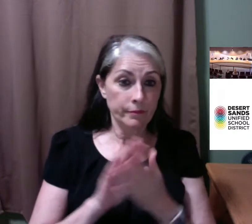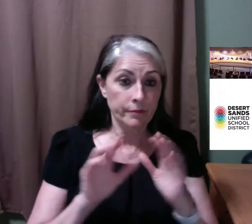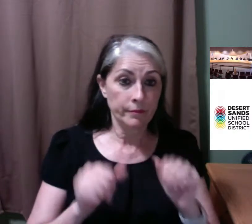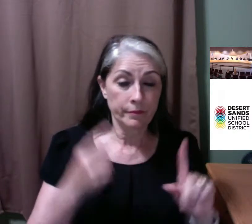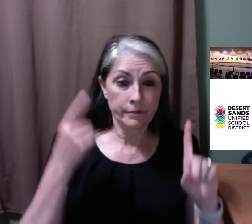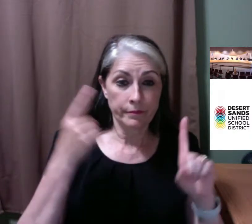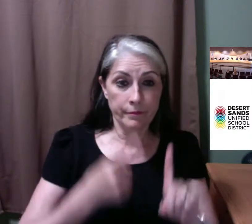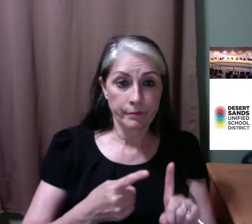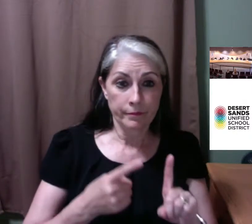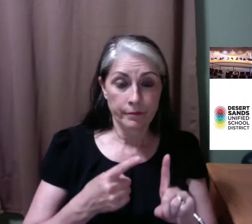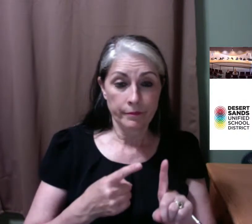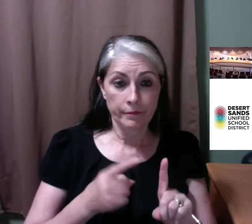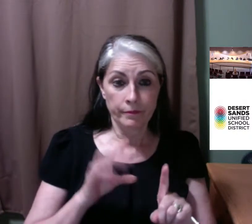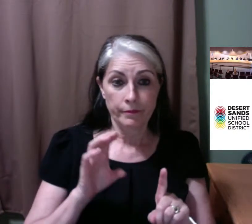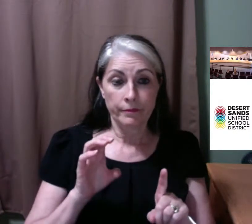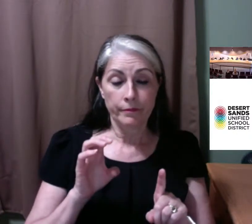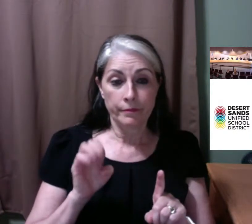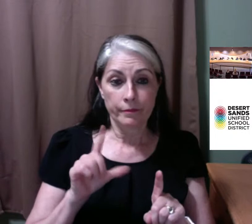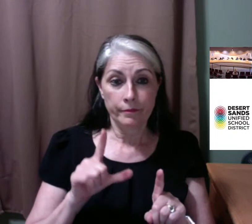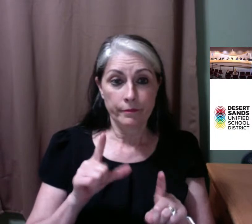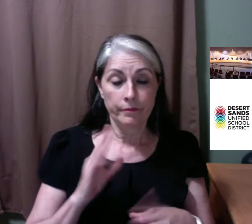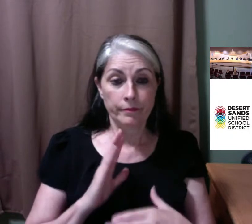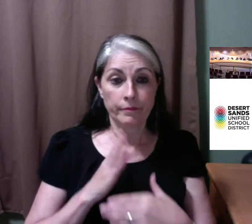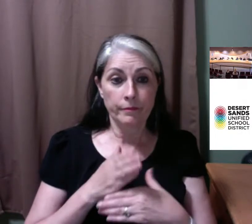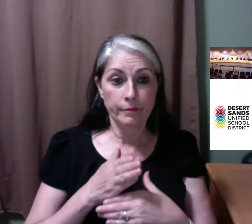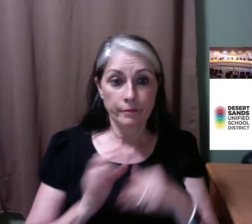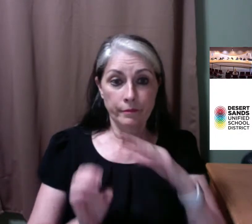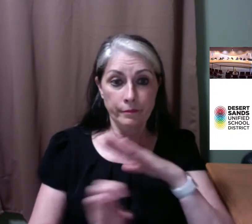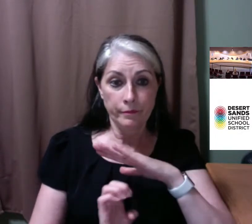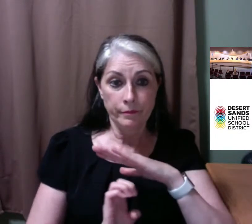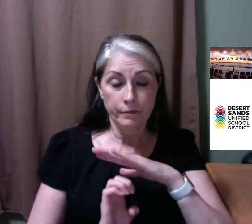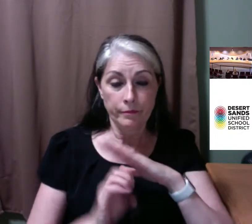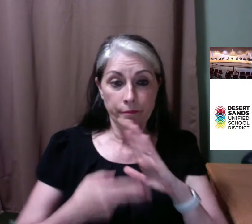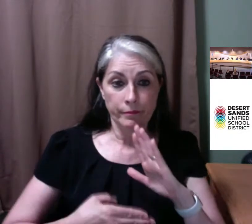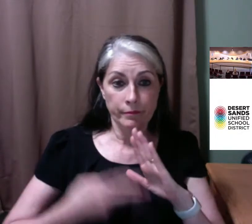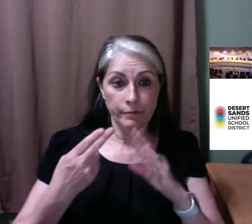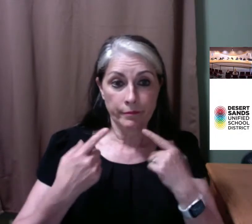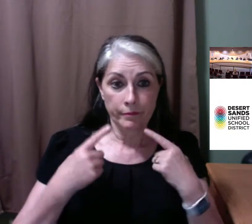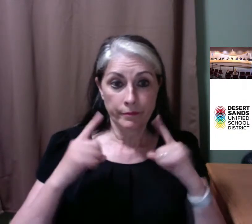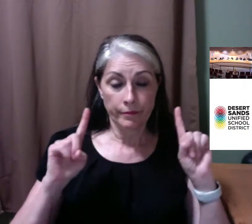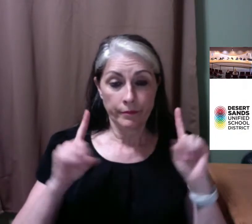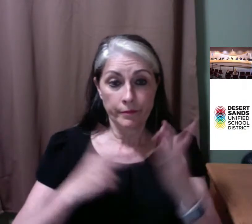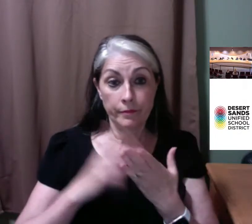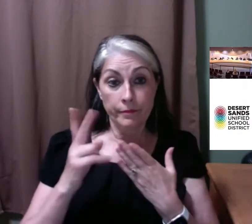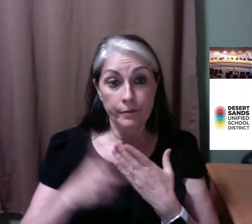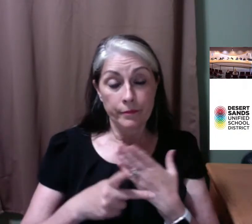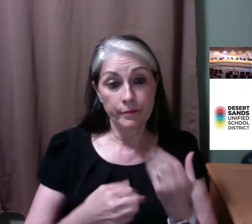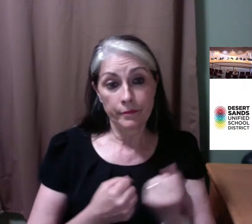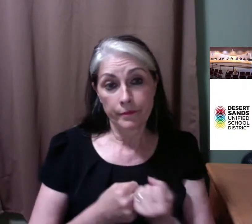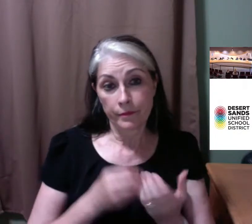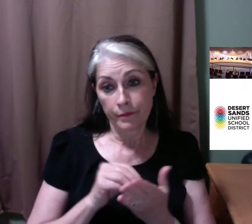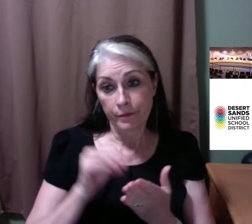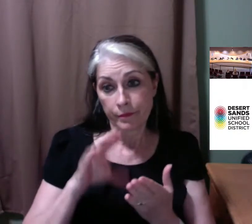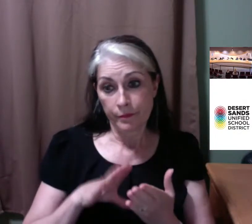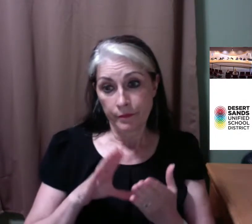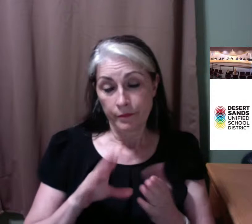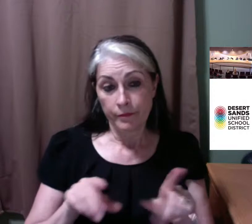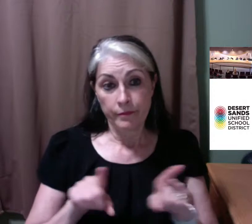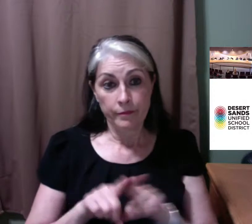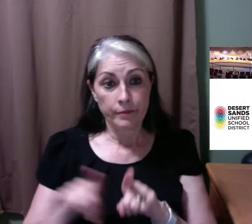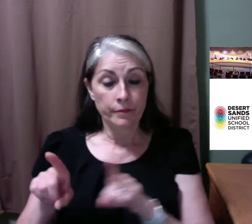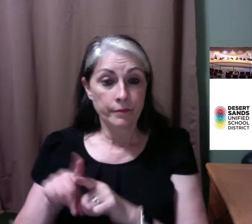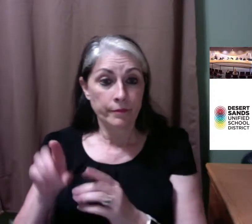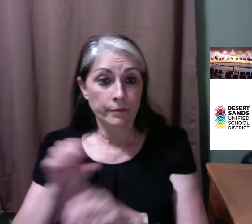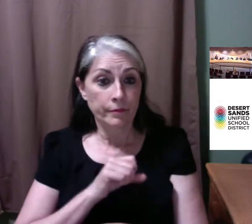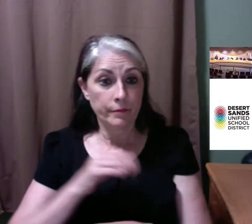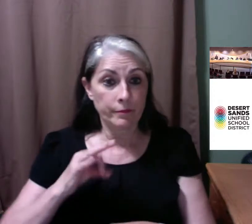Targeted EL intervention for all elementary schools to ensure highly effective programming and support students, and additional staffing at the